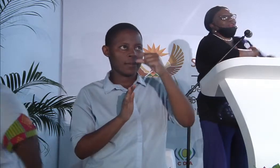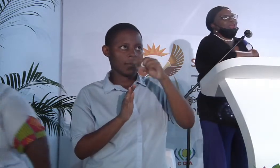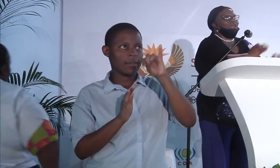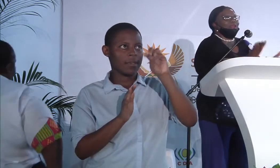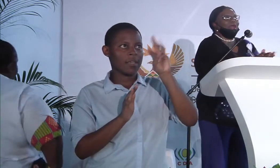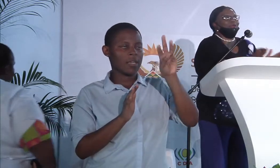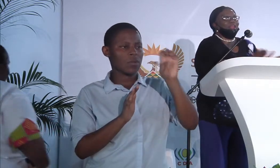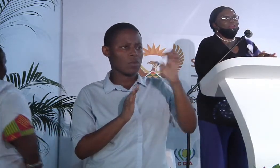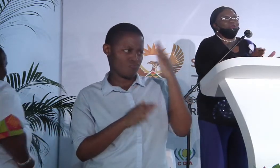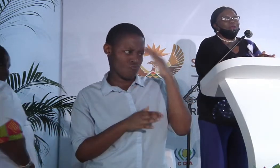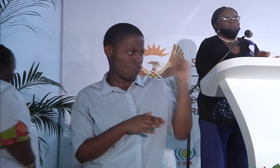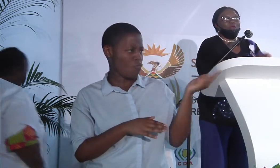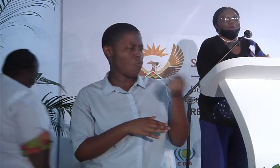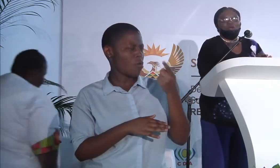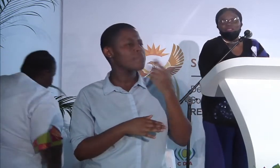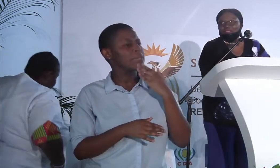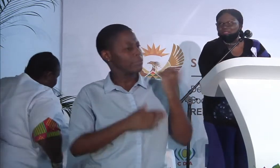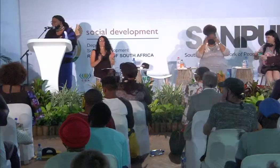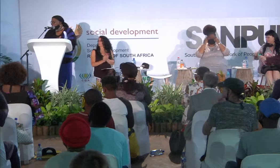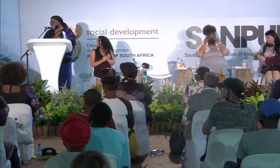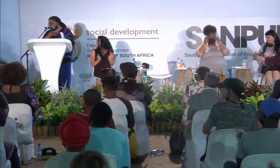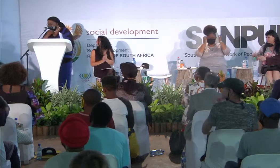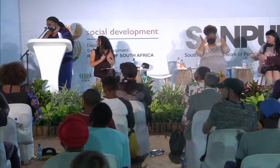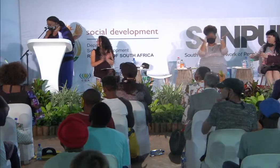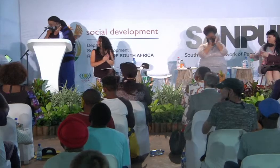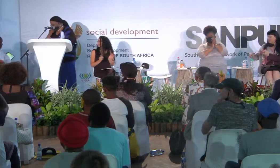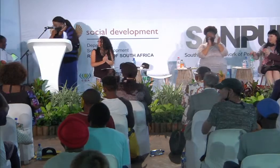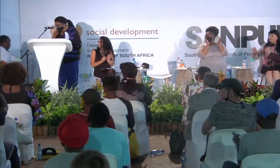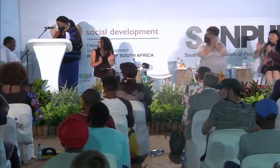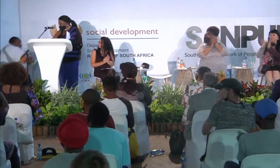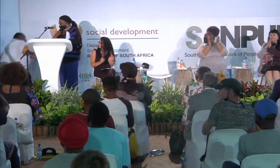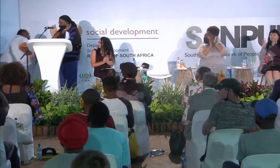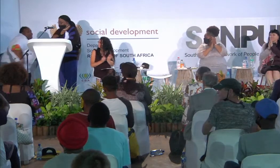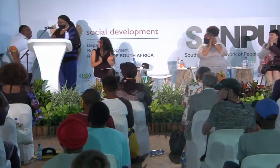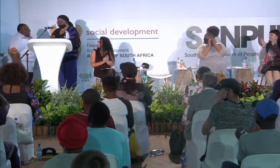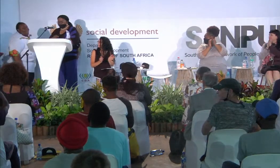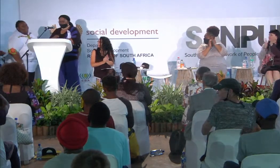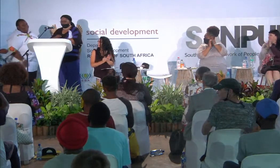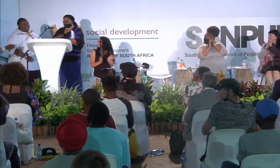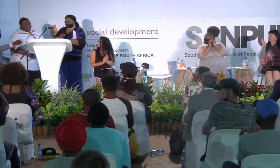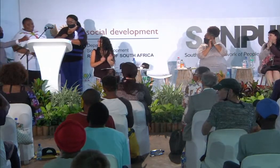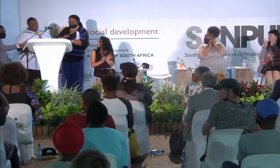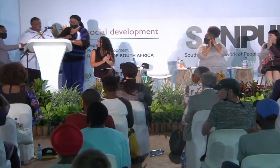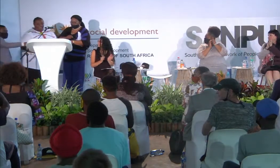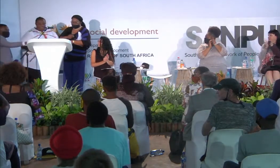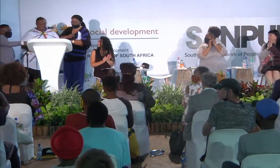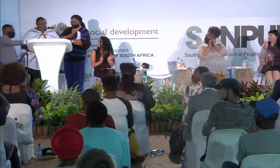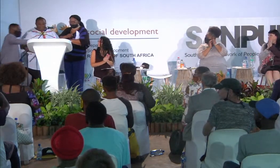give her a round hand of applause?